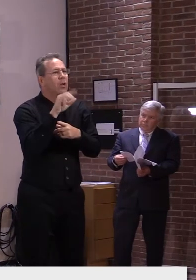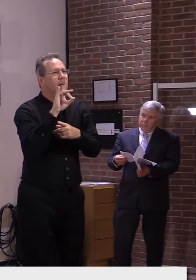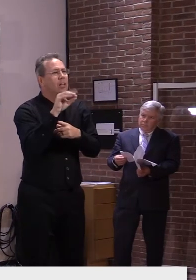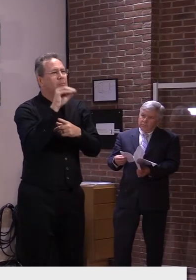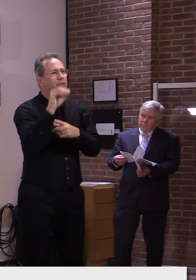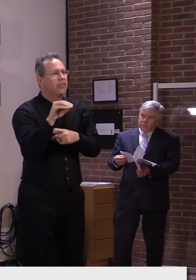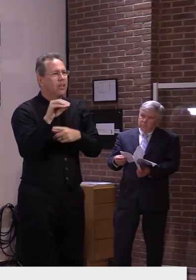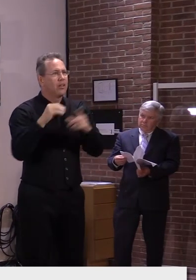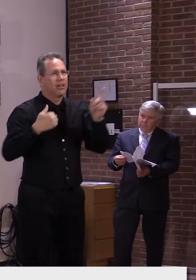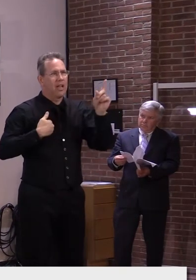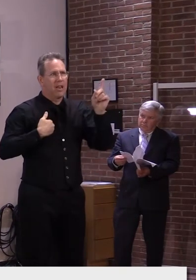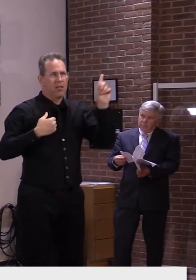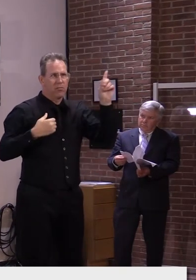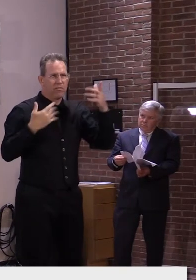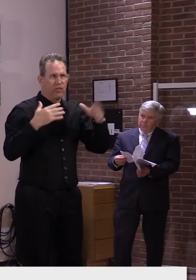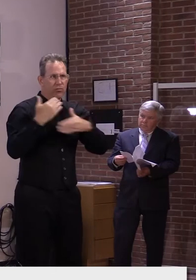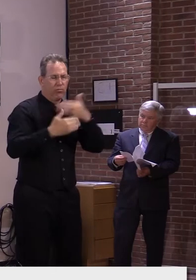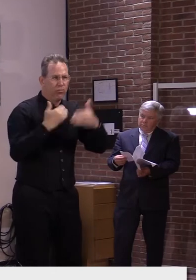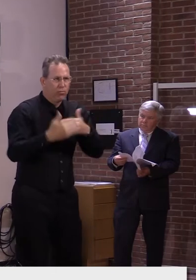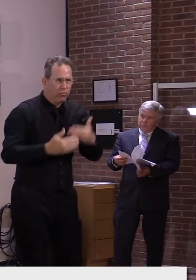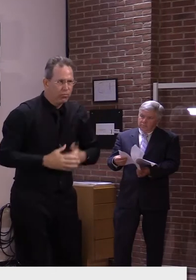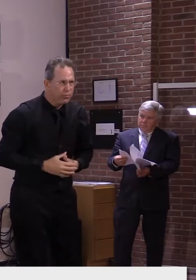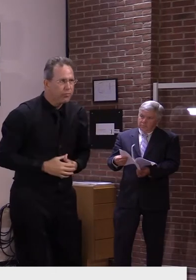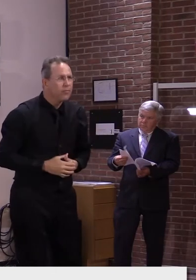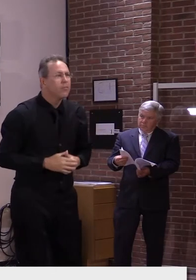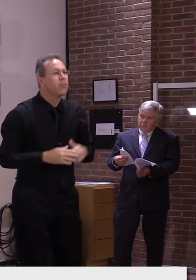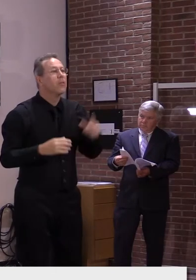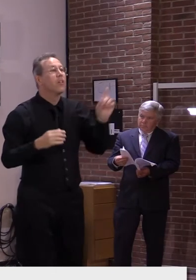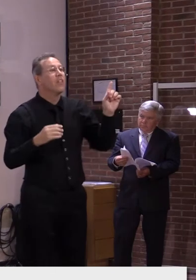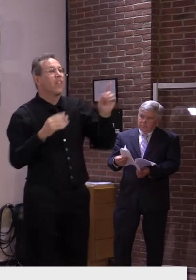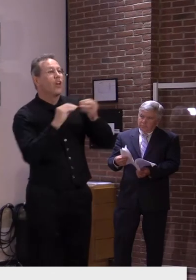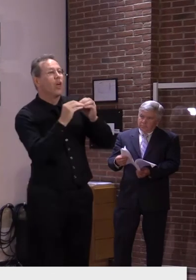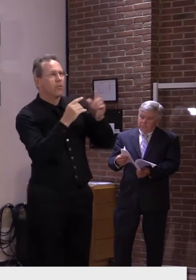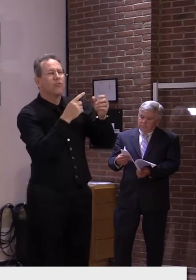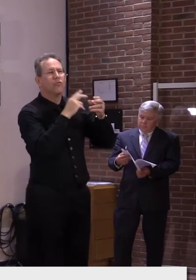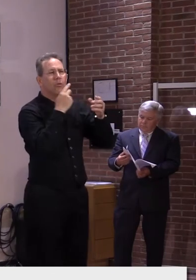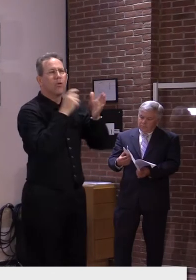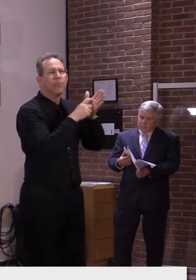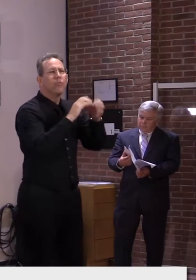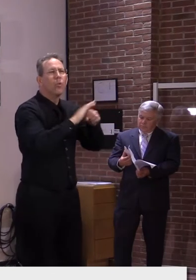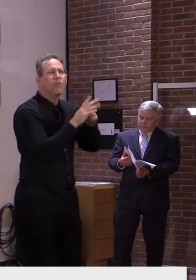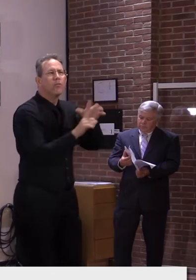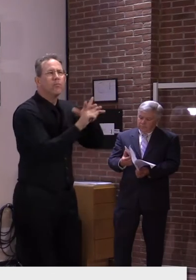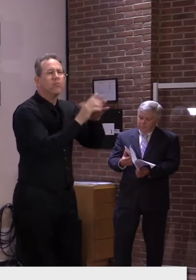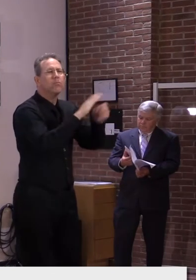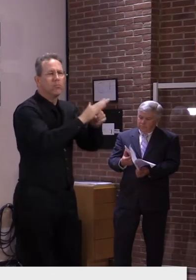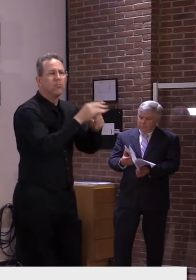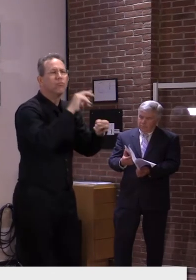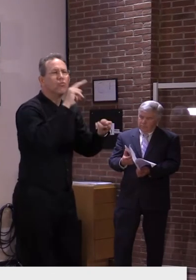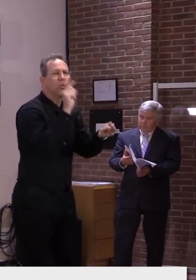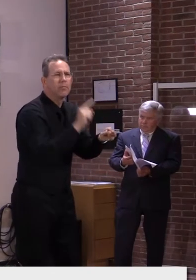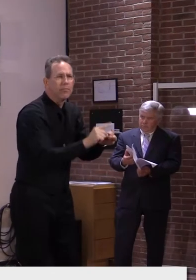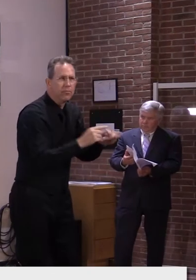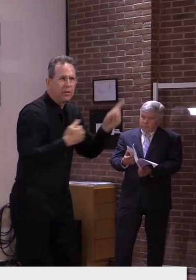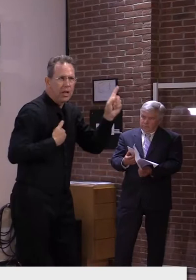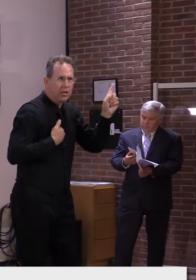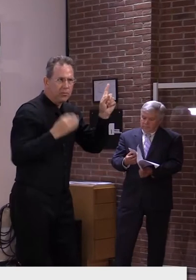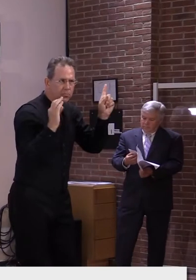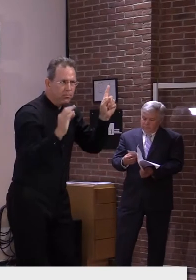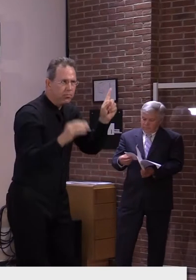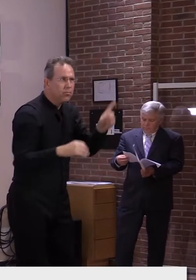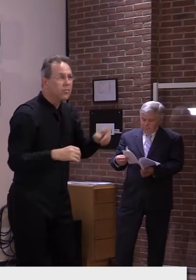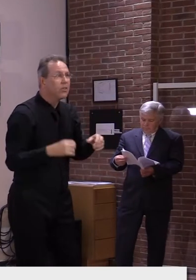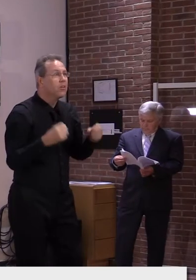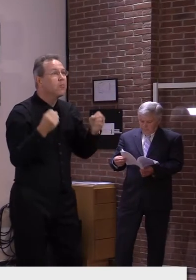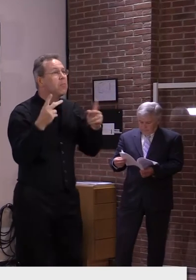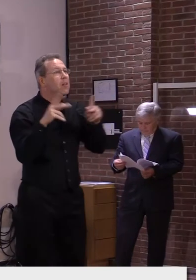vaccination, and its numbers are falling rapidly as well. And again, because of these high vaccination rates, we anticipate these favorable trends